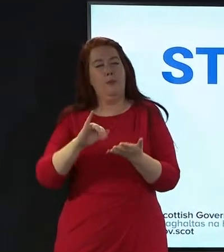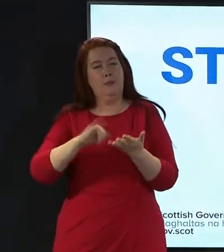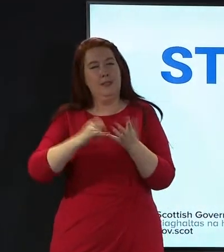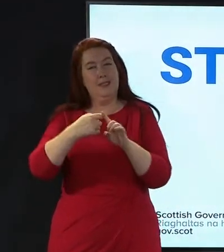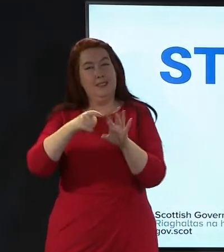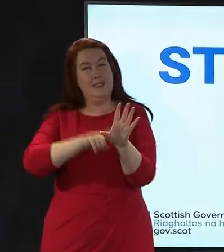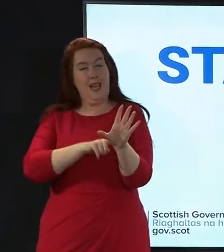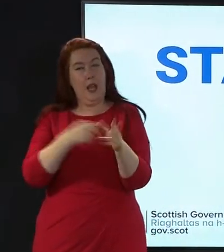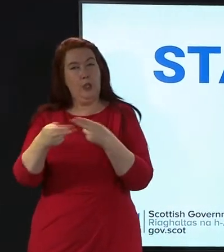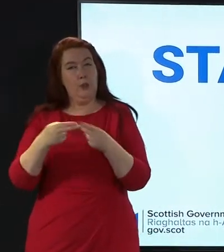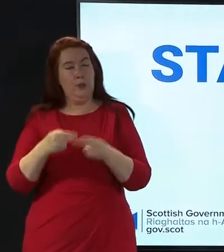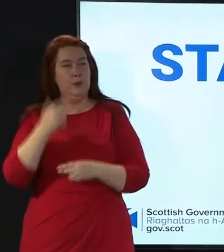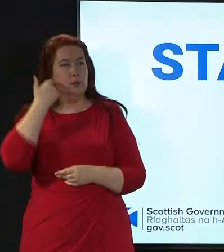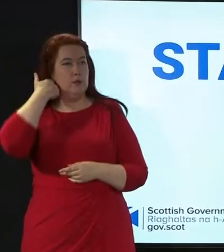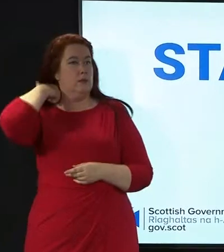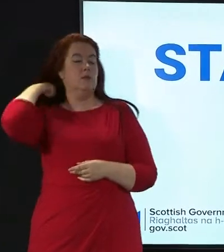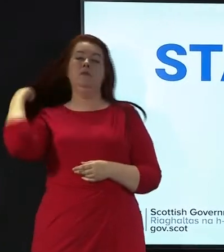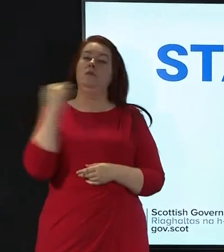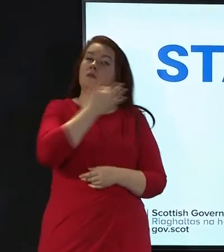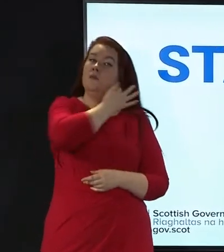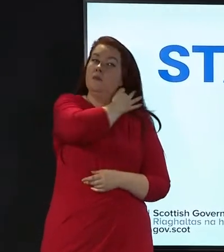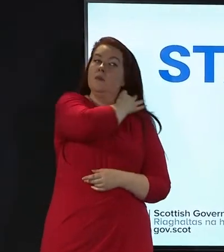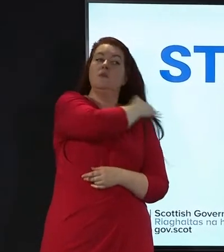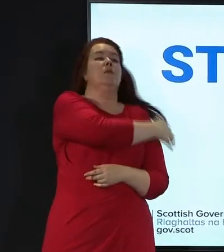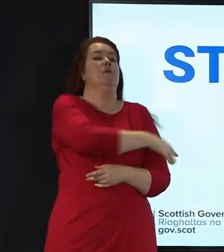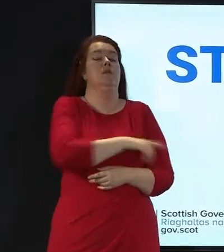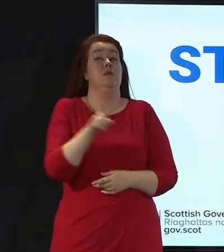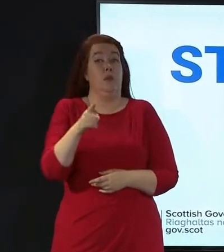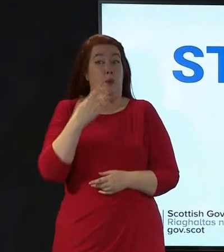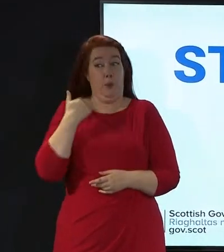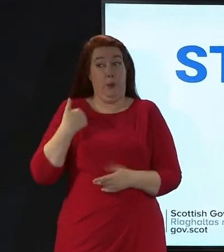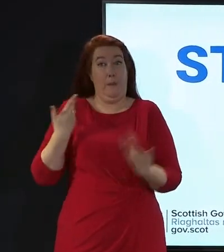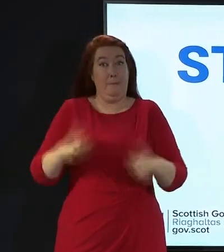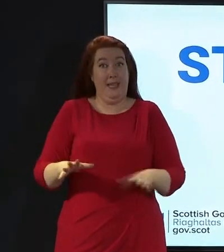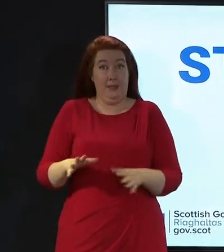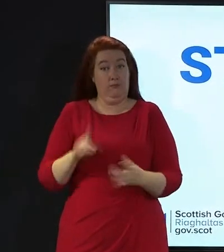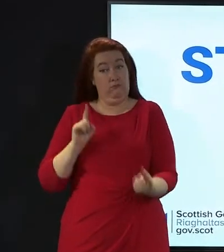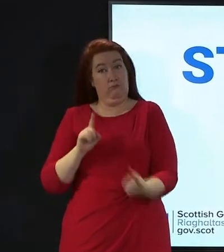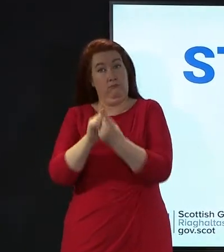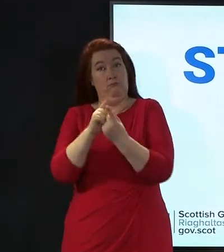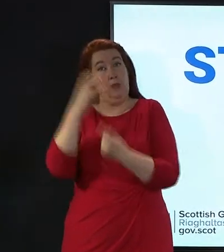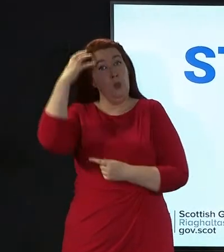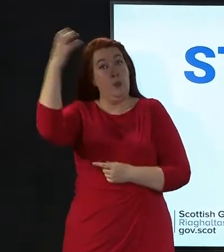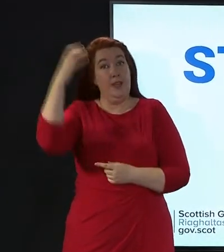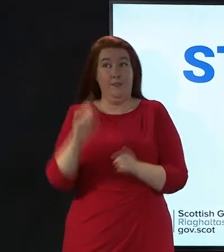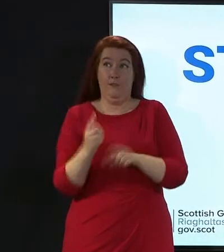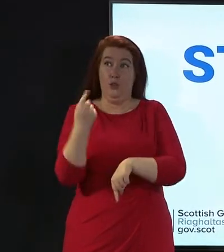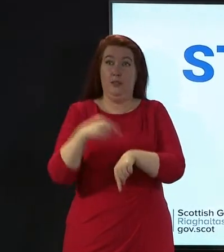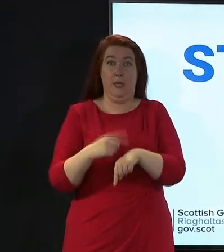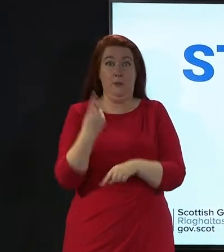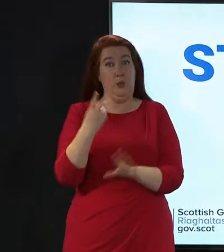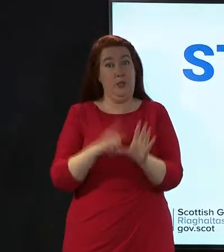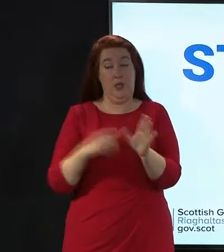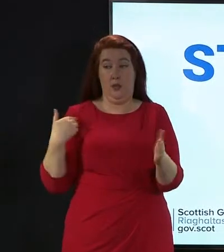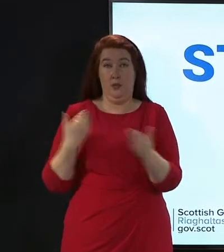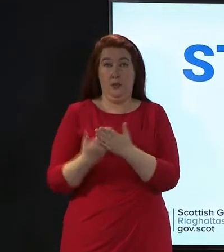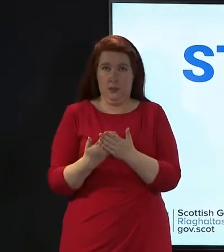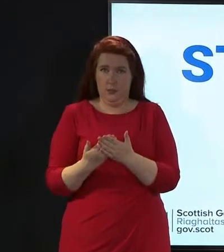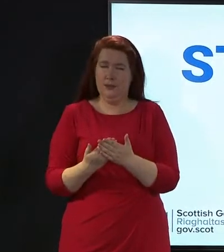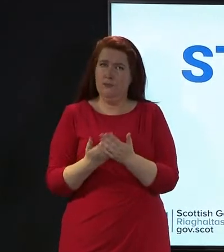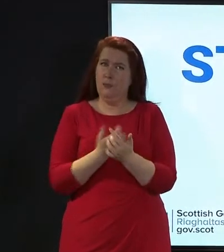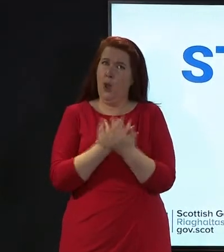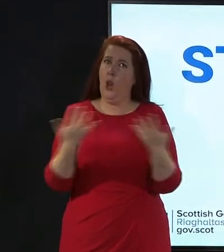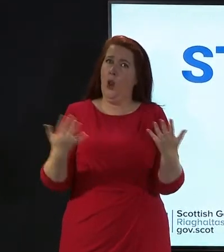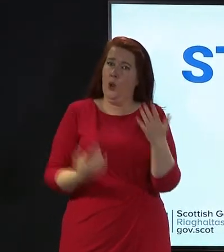Minister. You've just come from your audience with Queen, the first one for 2 years. There's been a lot of water under the